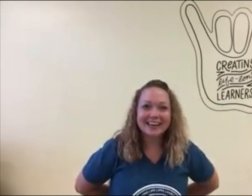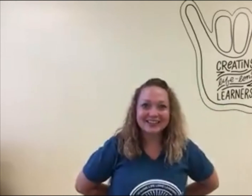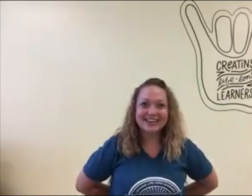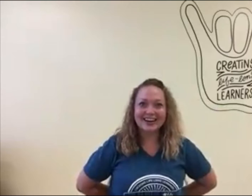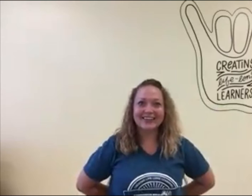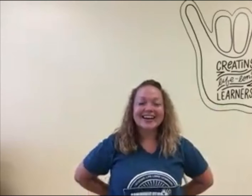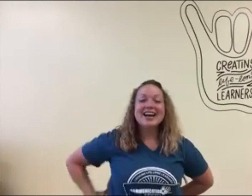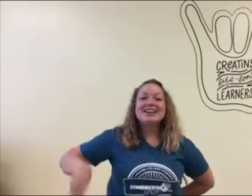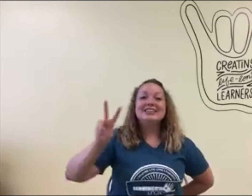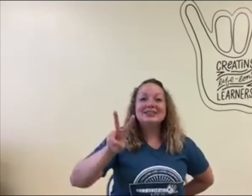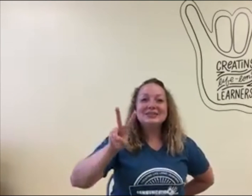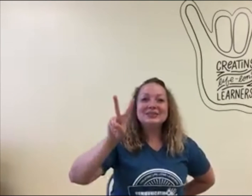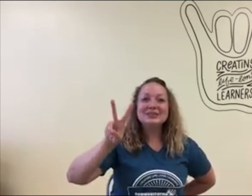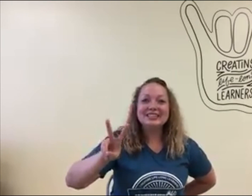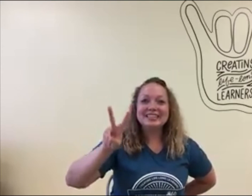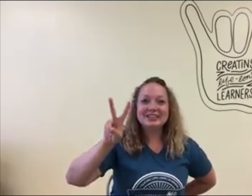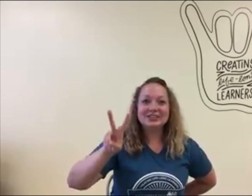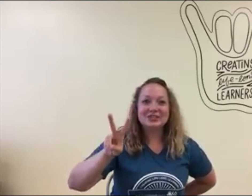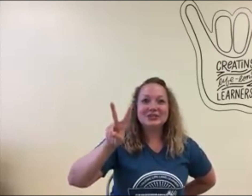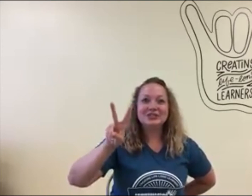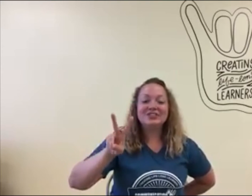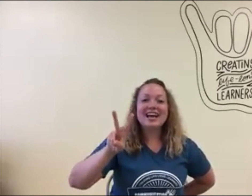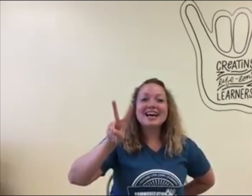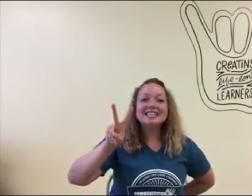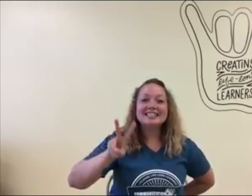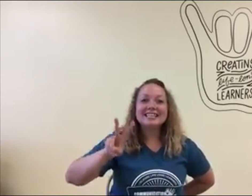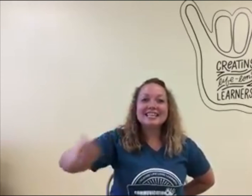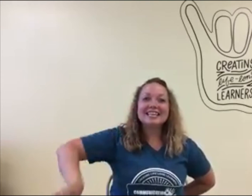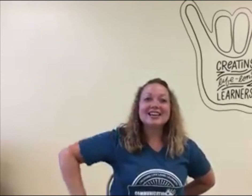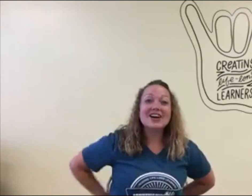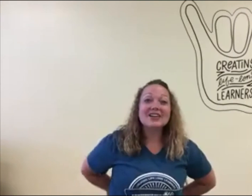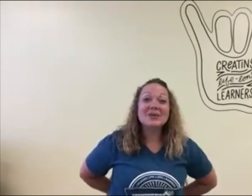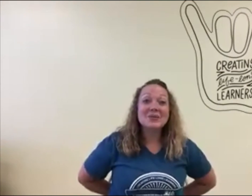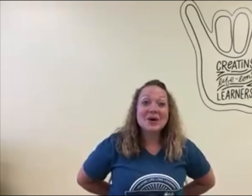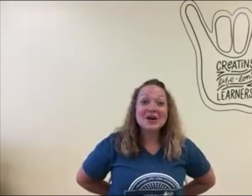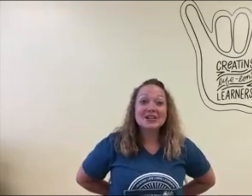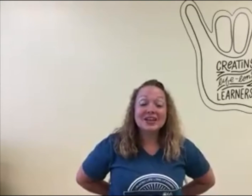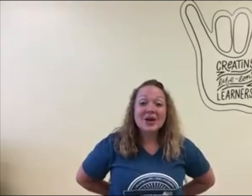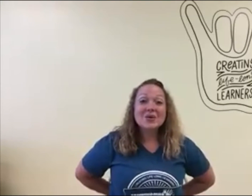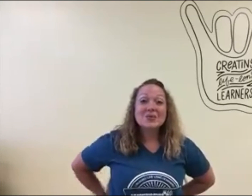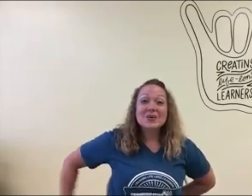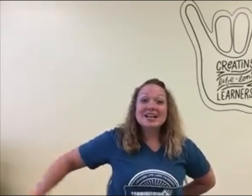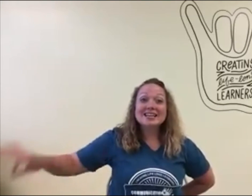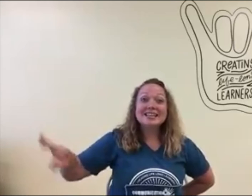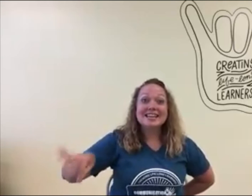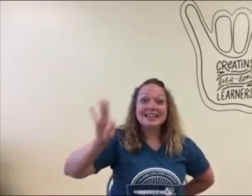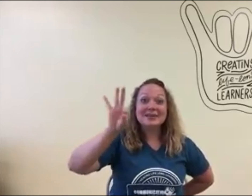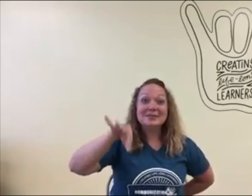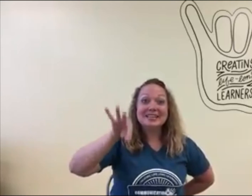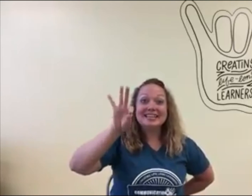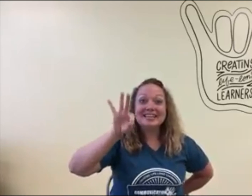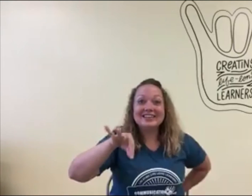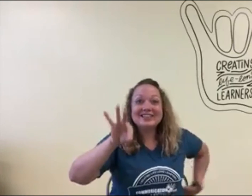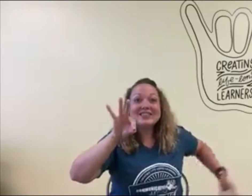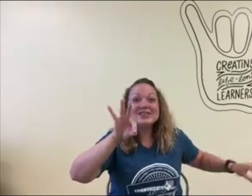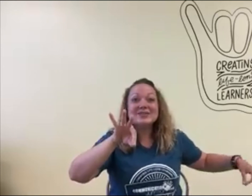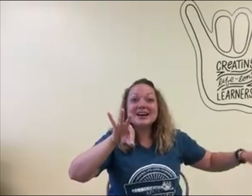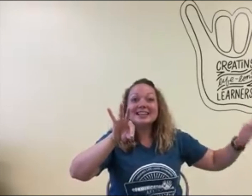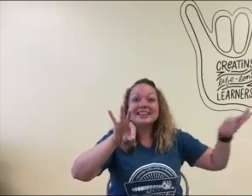we go. Two little shoe flies sitting on a wall. One named Peter, one